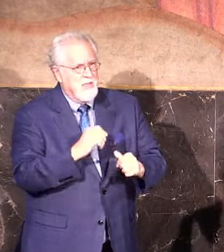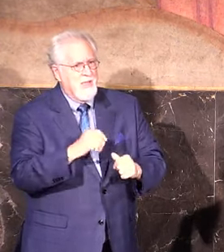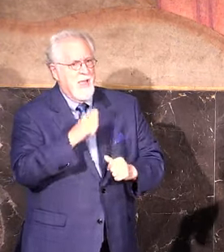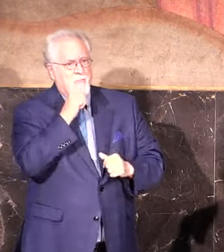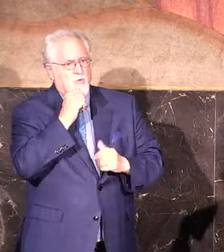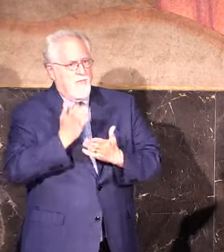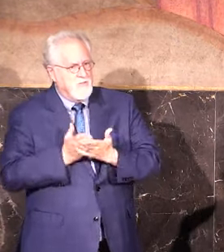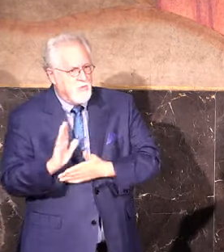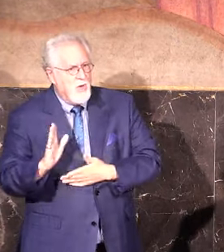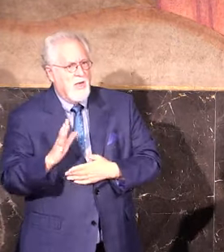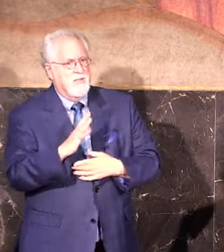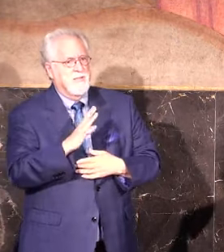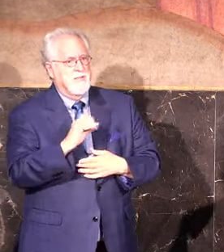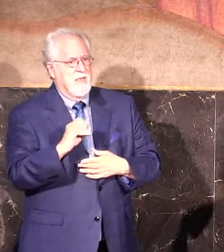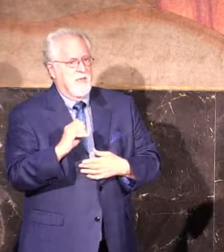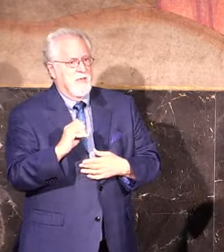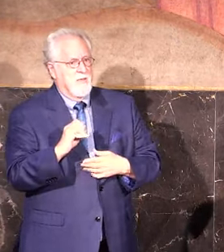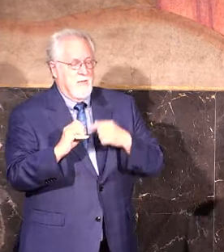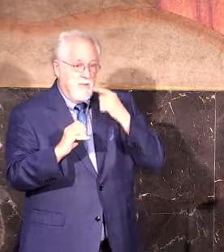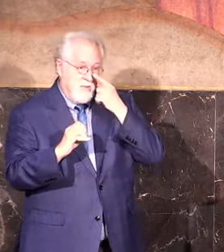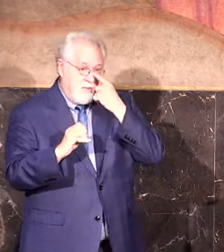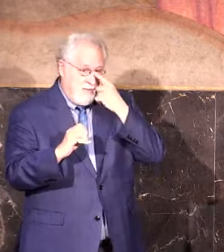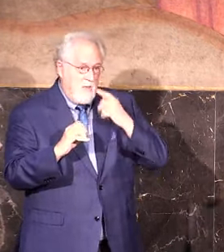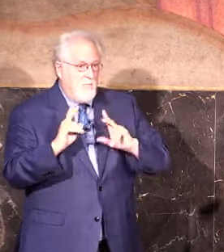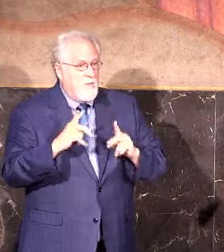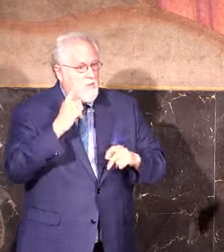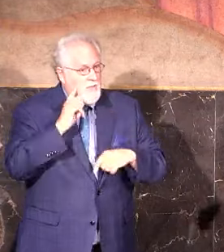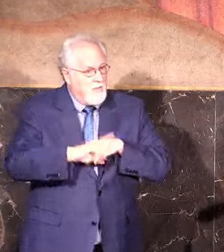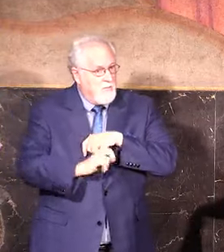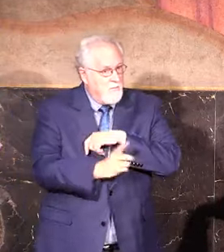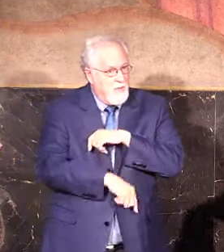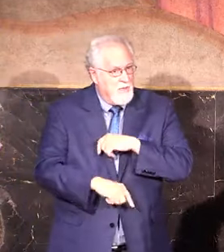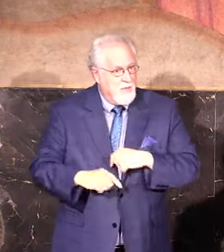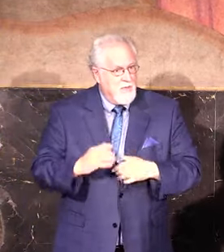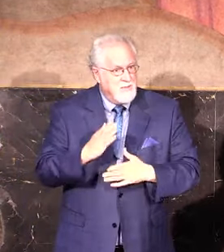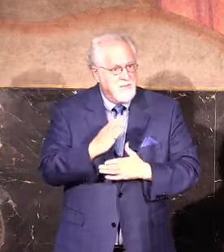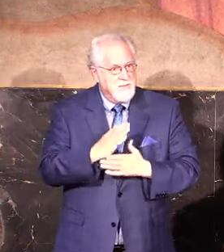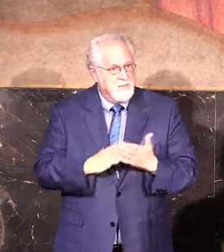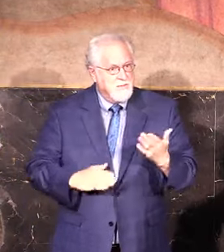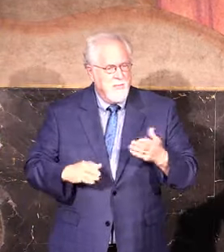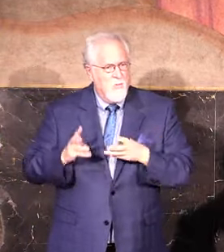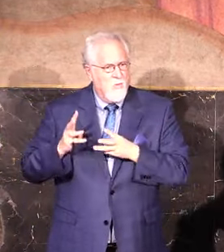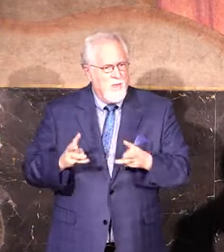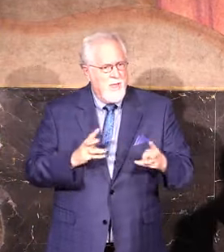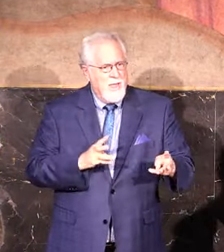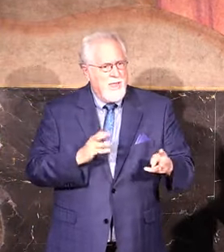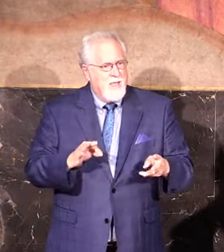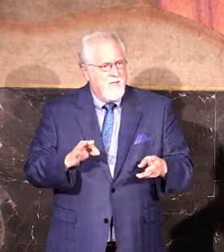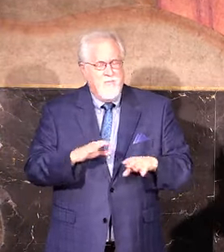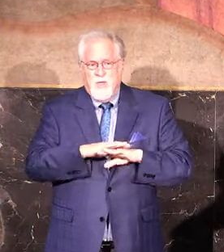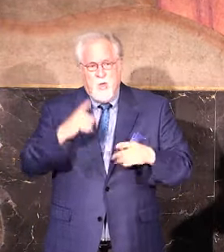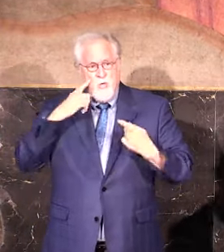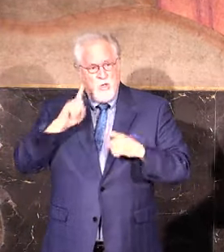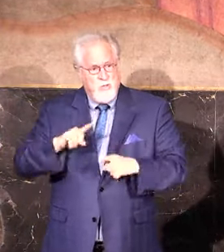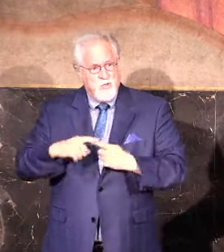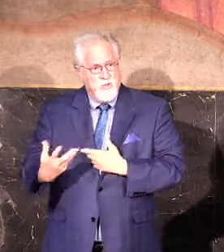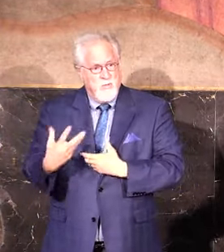and concerns that people could get penalized in some fashion if they don't agree to